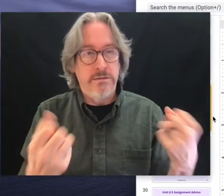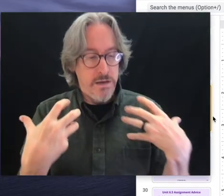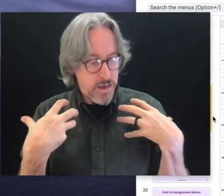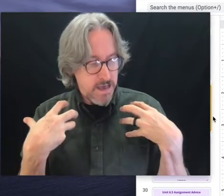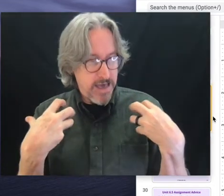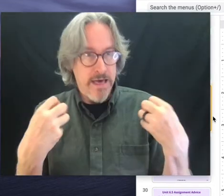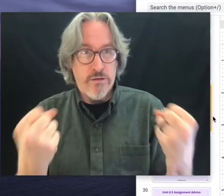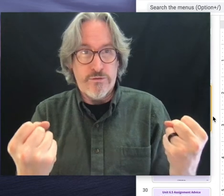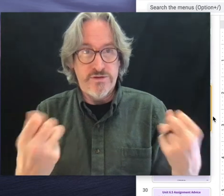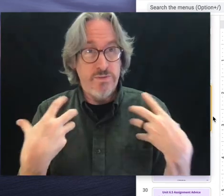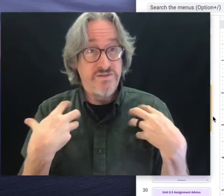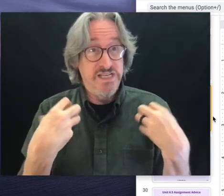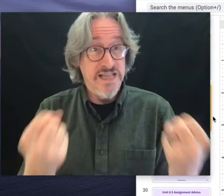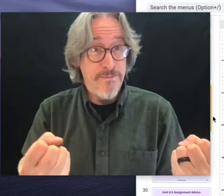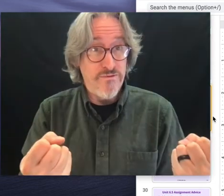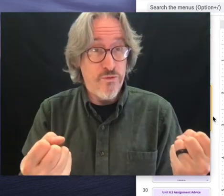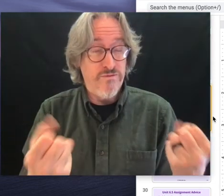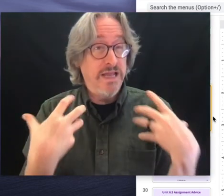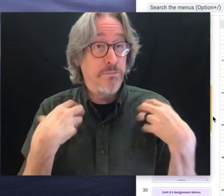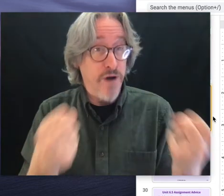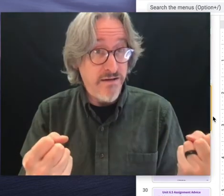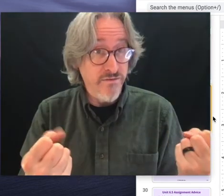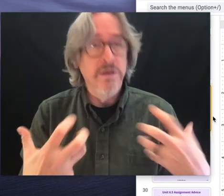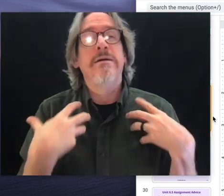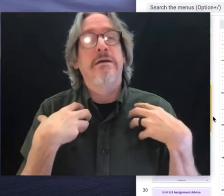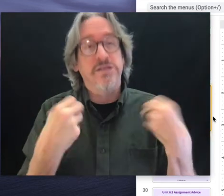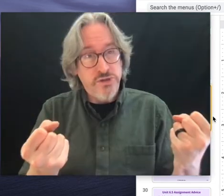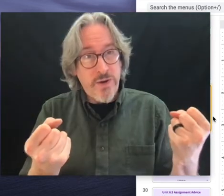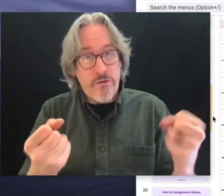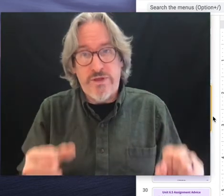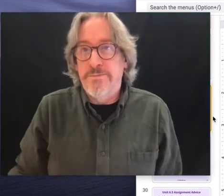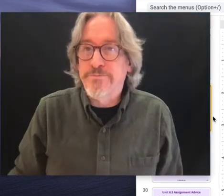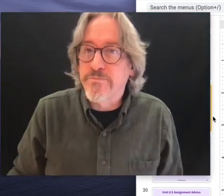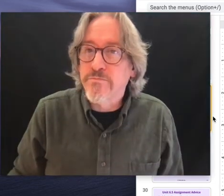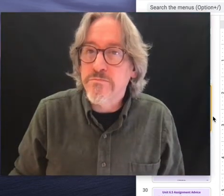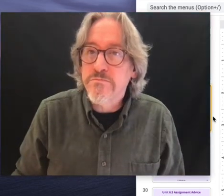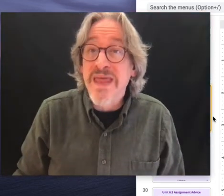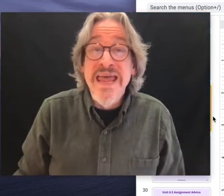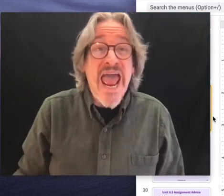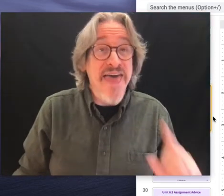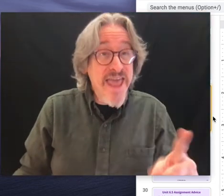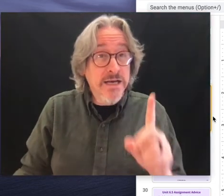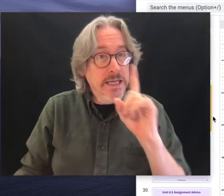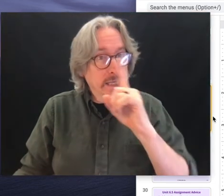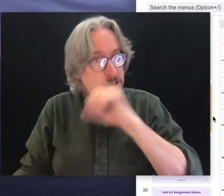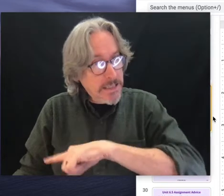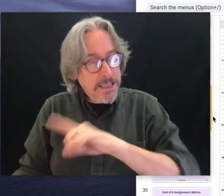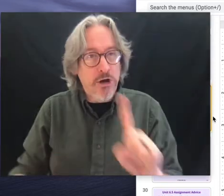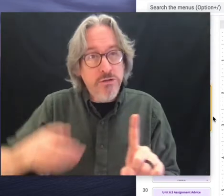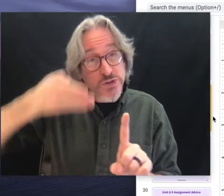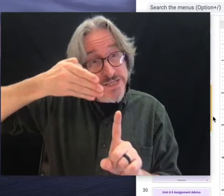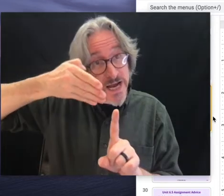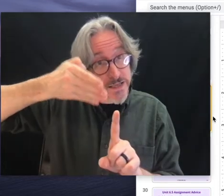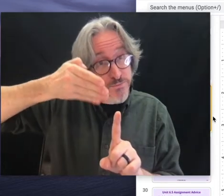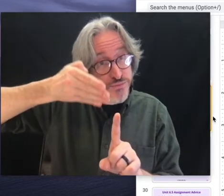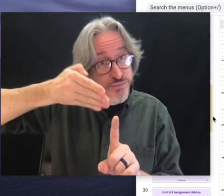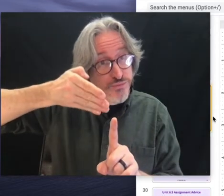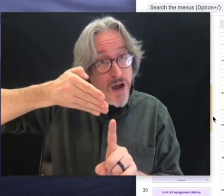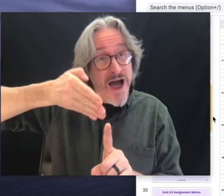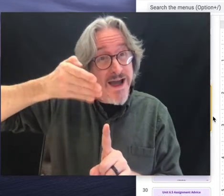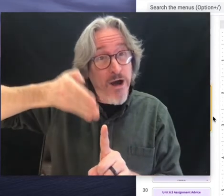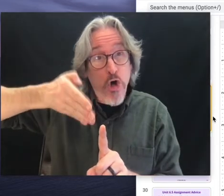healthy. Health. So we've seen that before for like Brave. It's also healthy. And then he also signs,